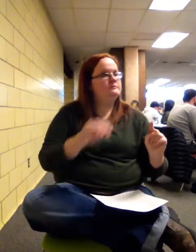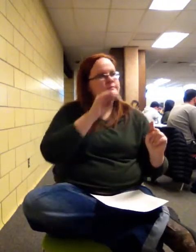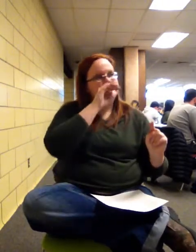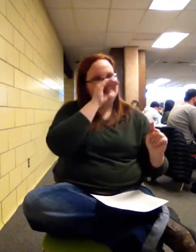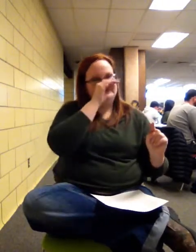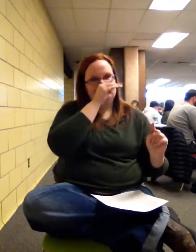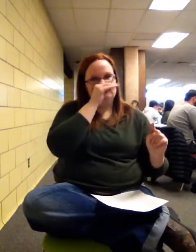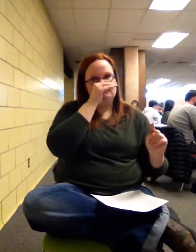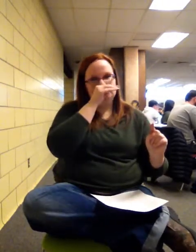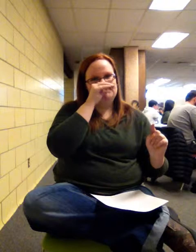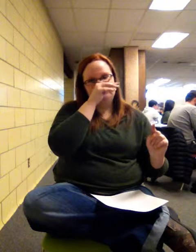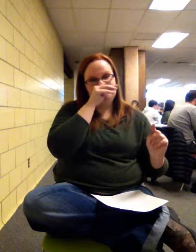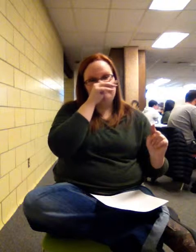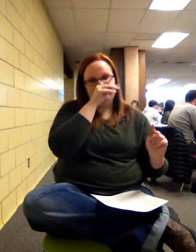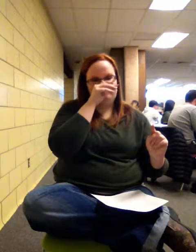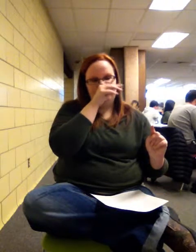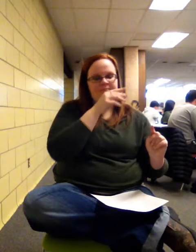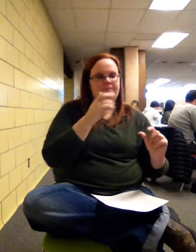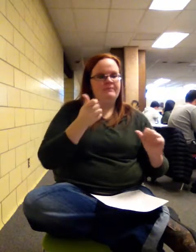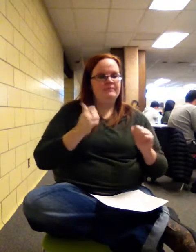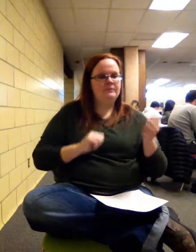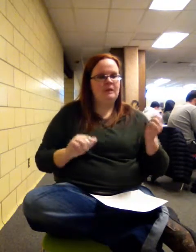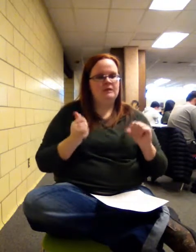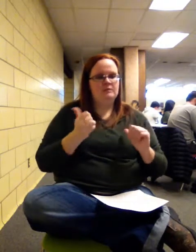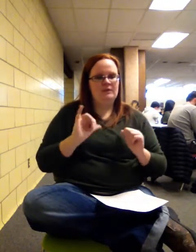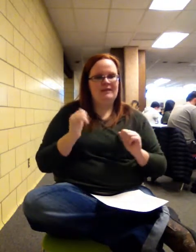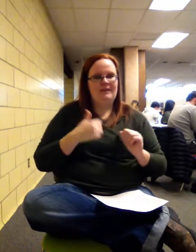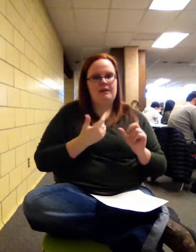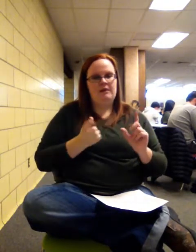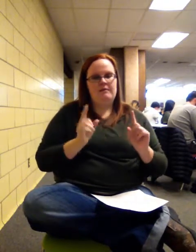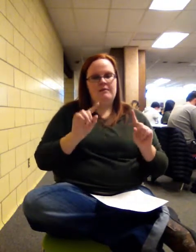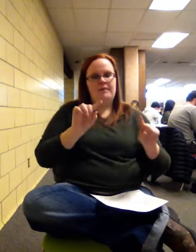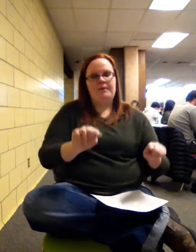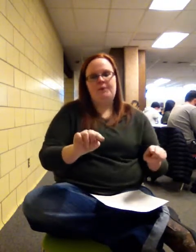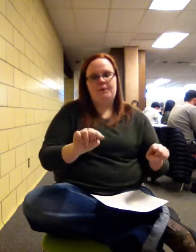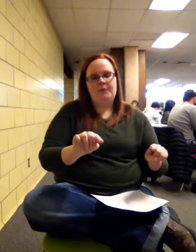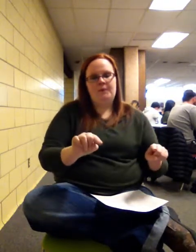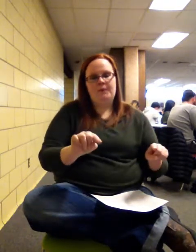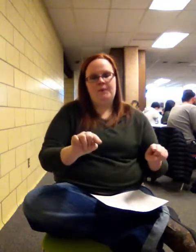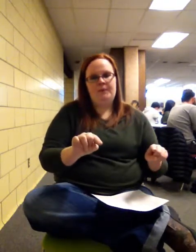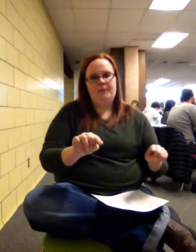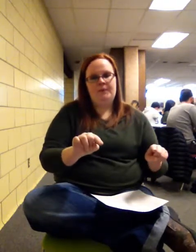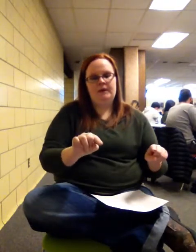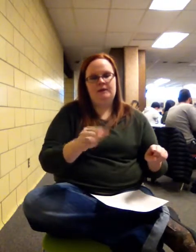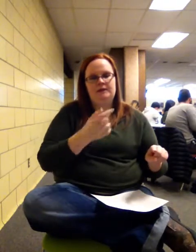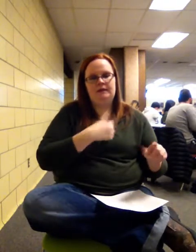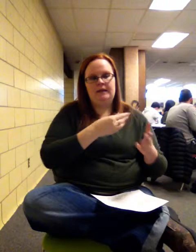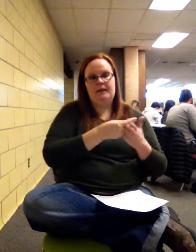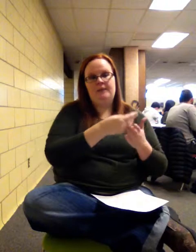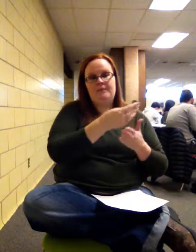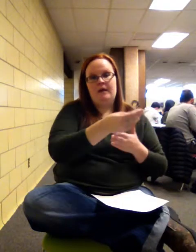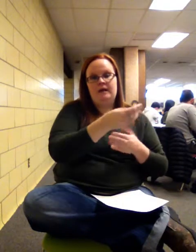And let's pretend like I go out and I buy a security. So this is me.